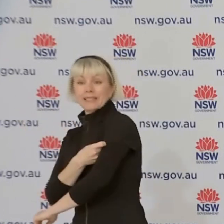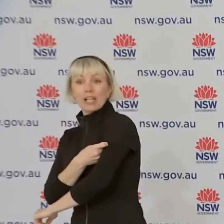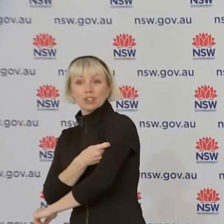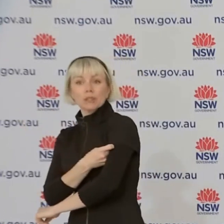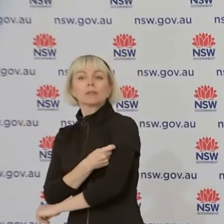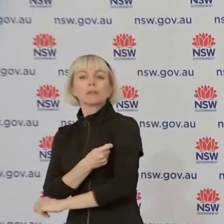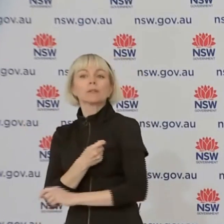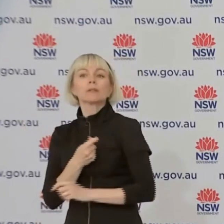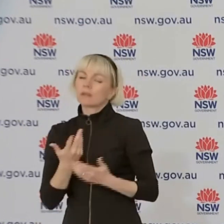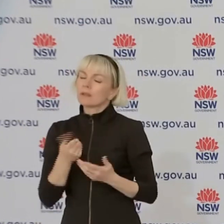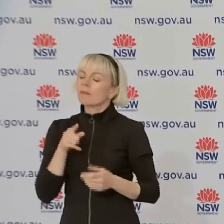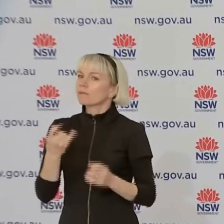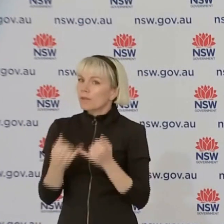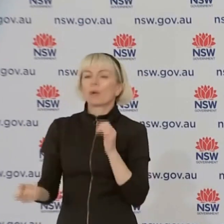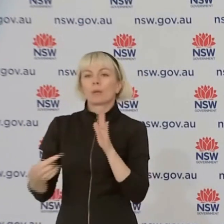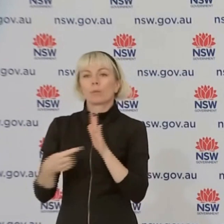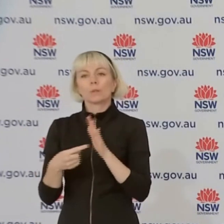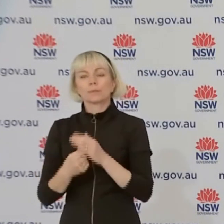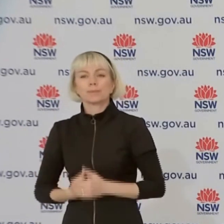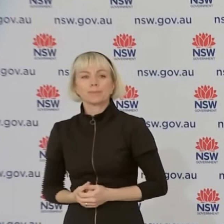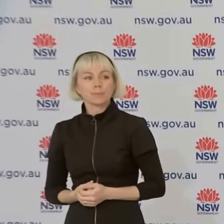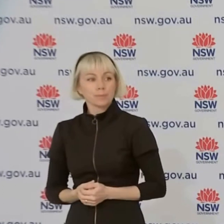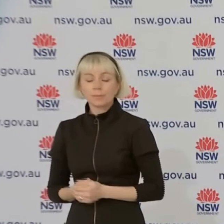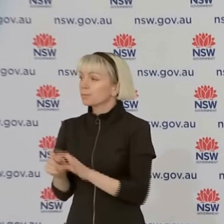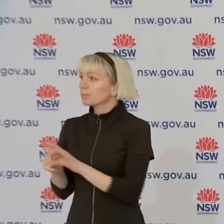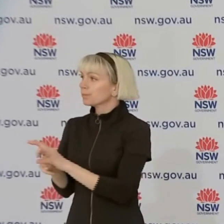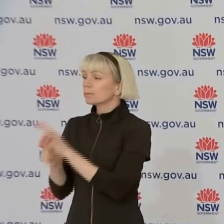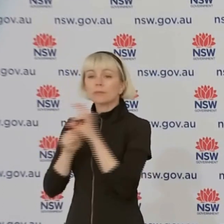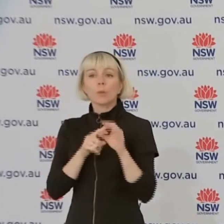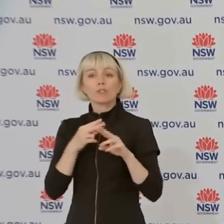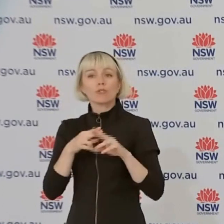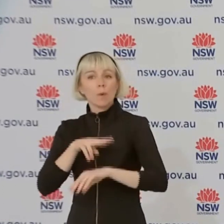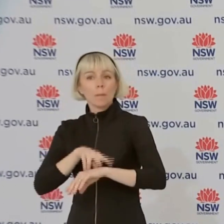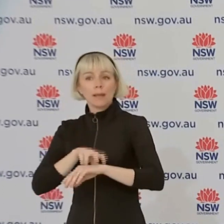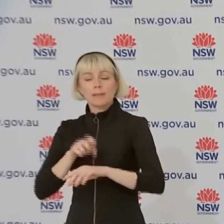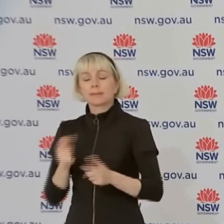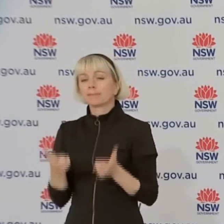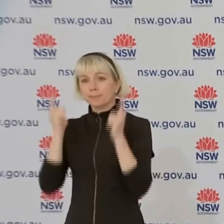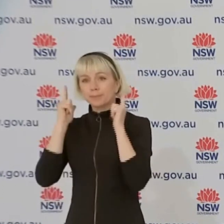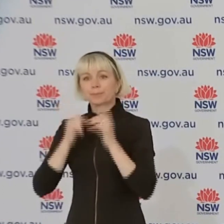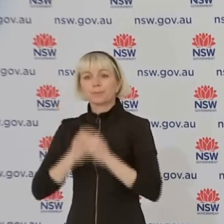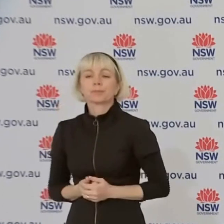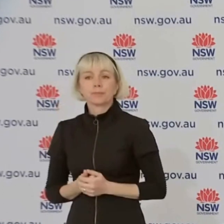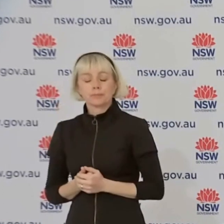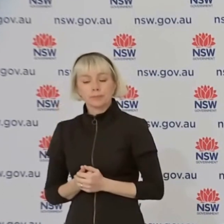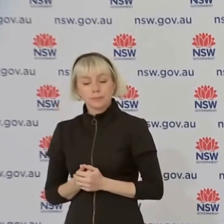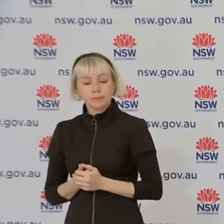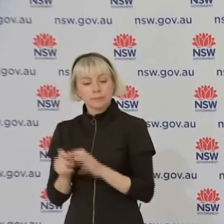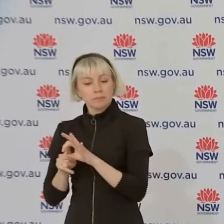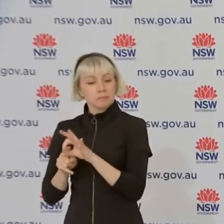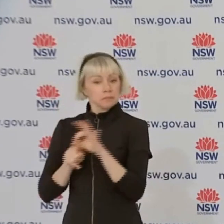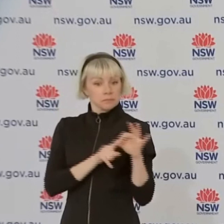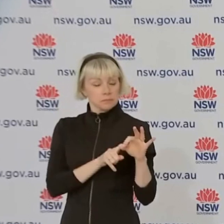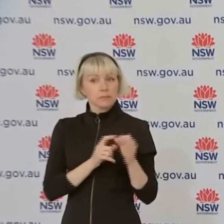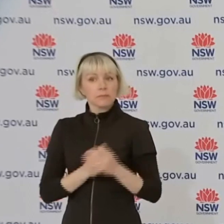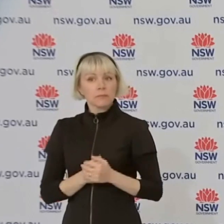What restrictions we just on the compliance issue there, if you don't mind. Zero tolerance for people doing the wrong